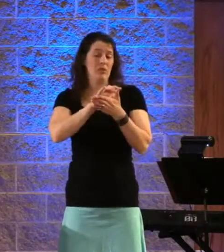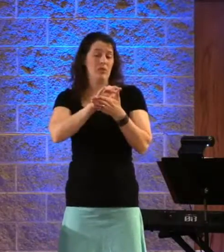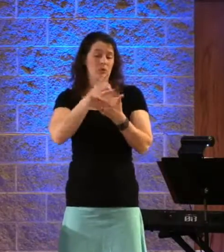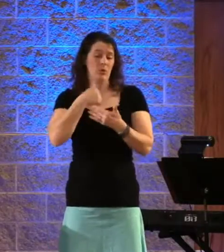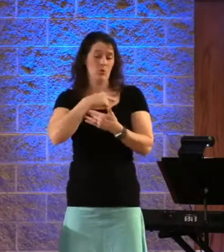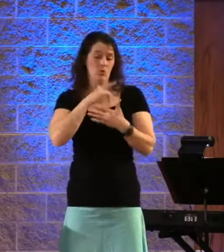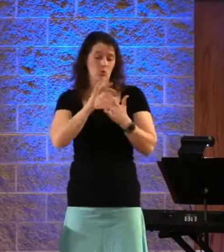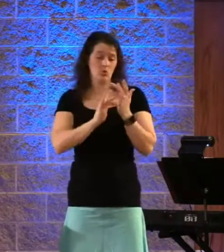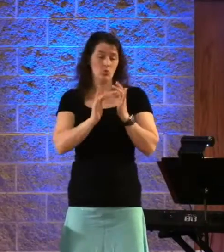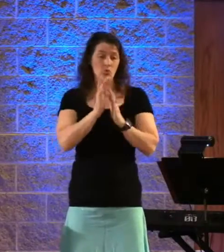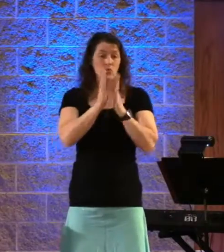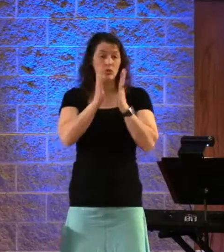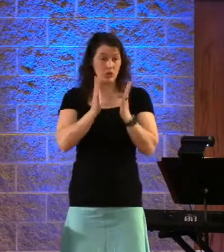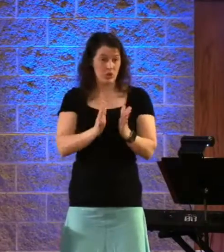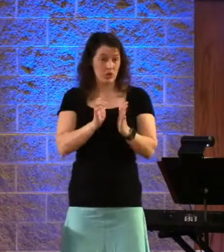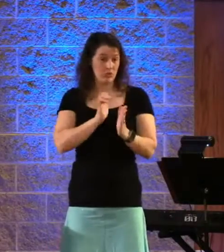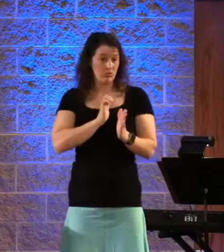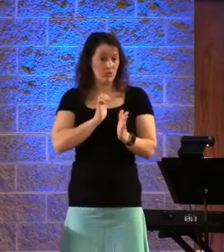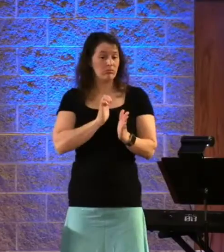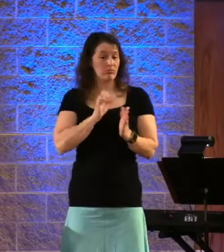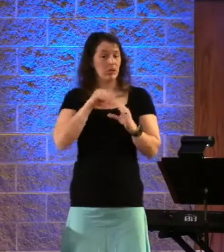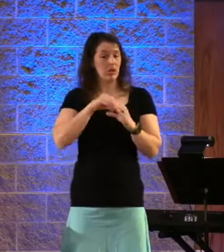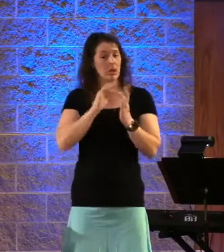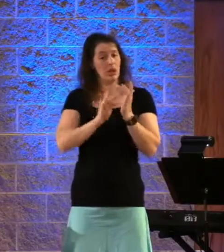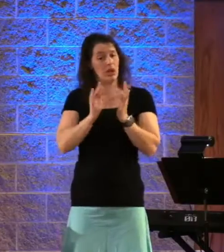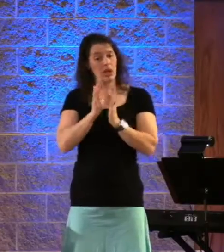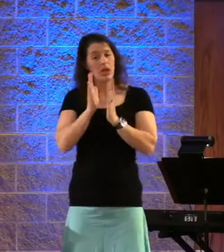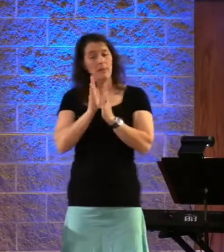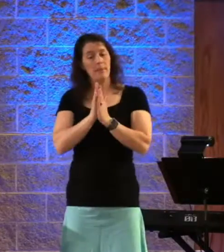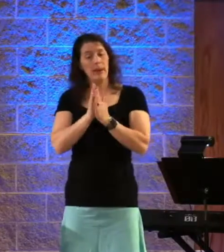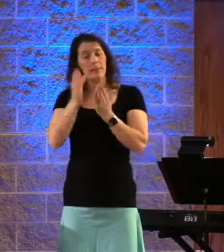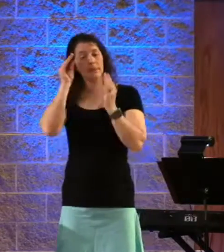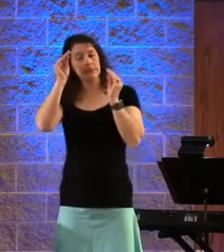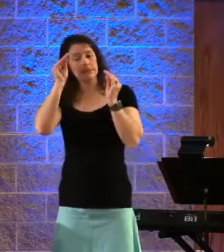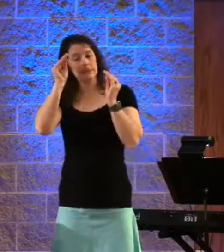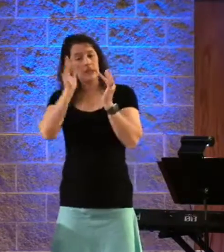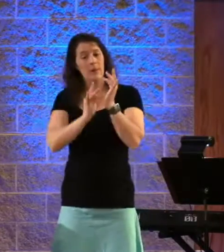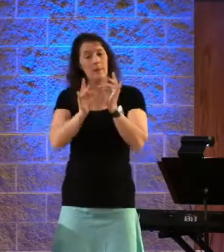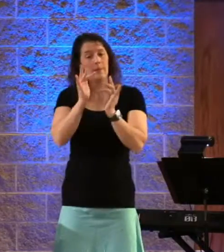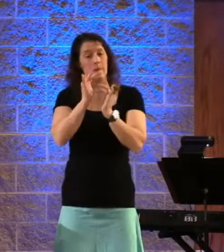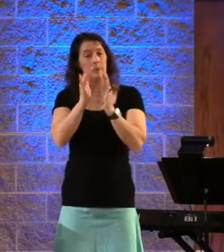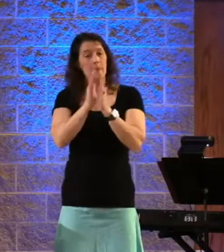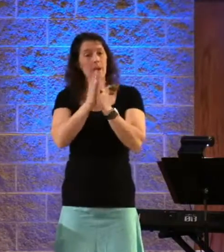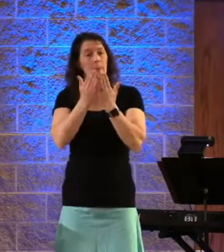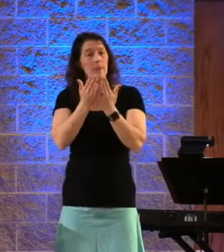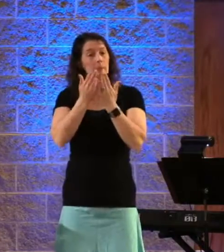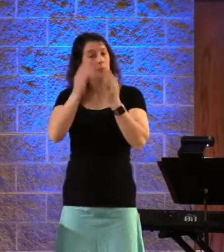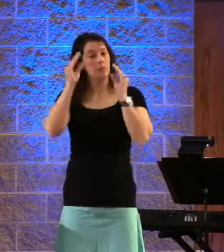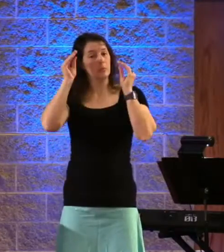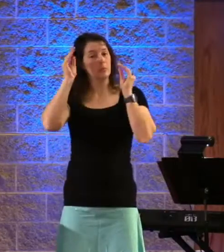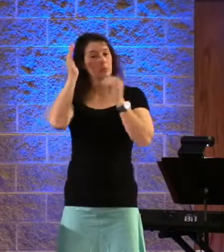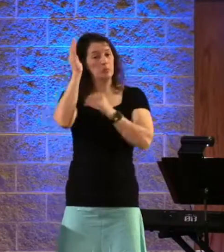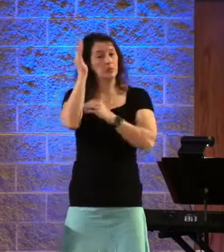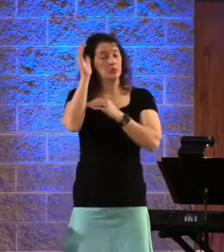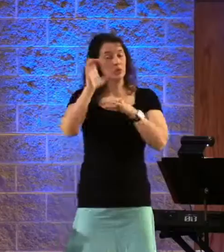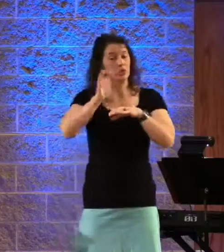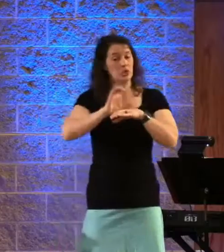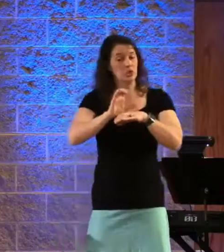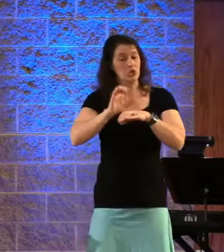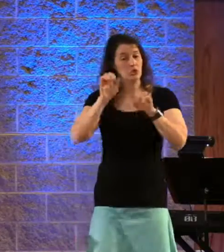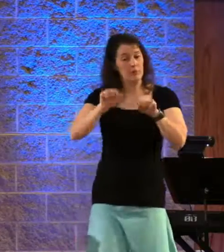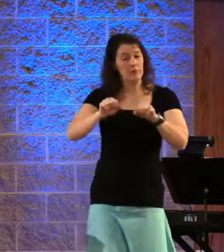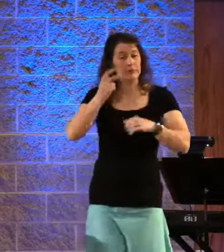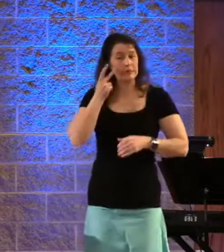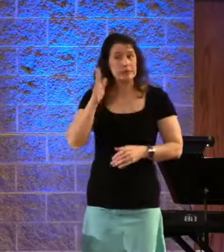us who are Christians in a Bible-teaching, Bible-preaching church, we need to be able to see the Word of God for what it is, and